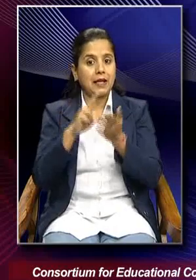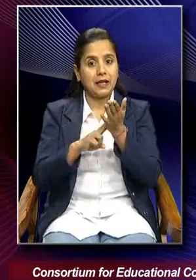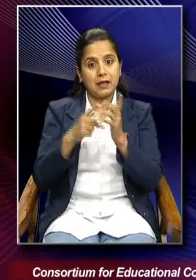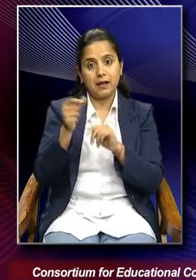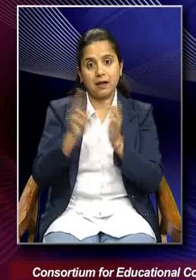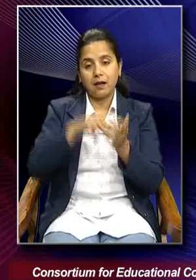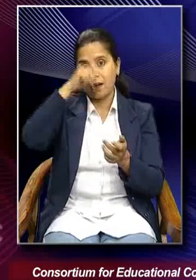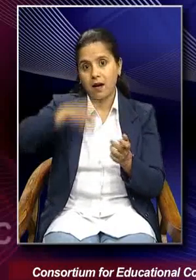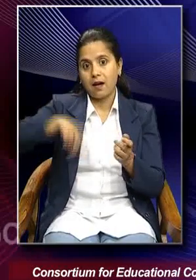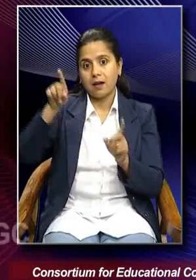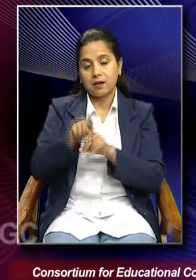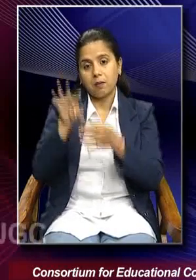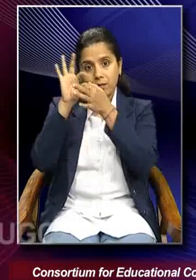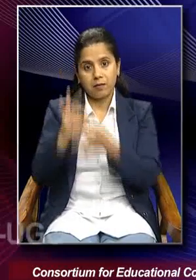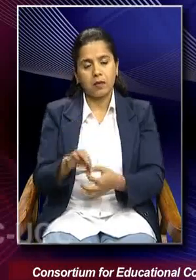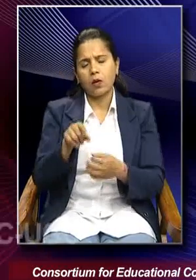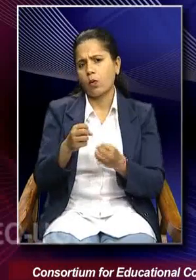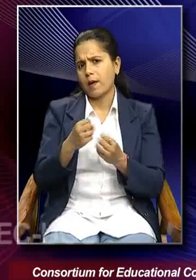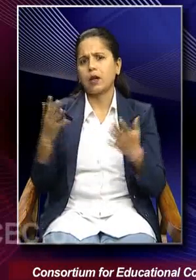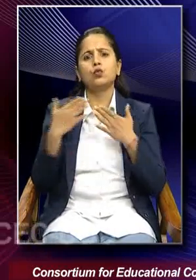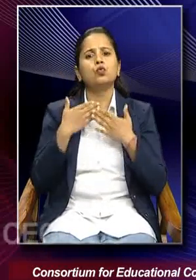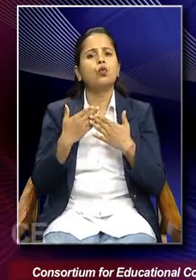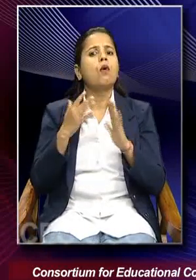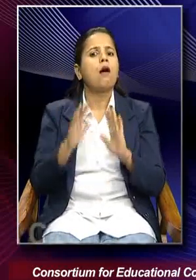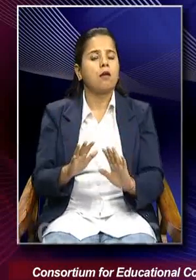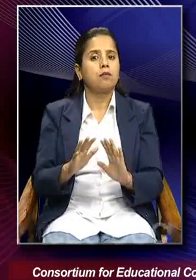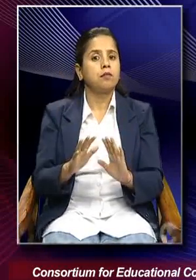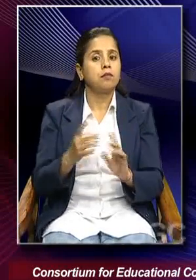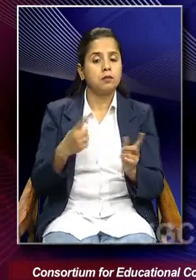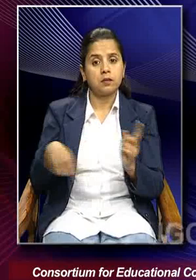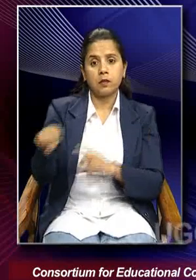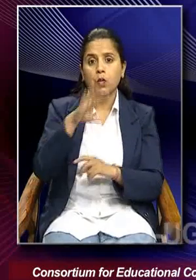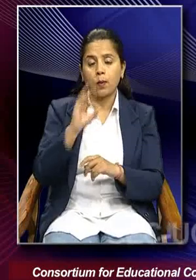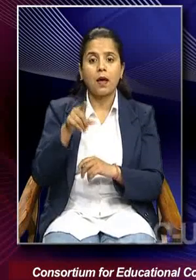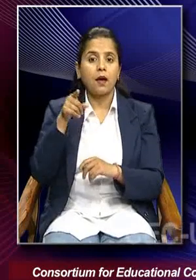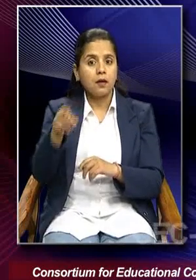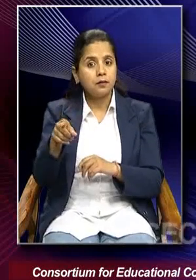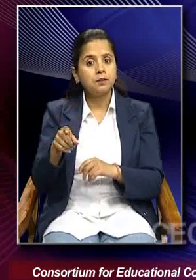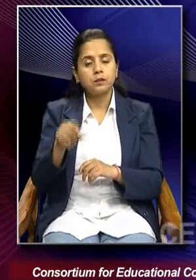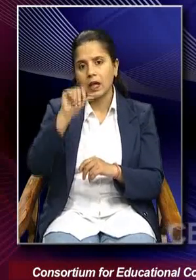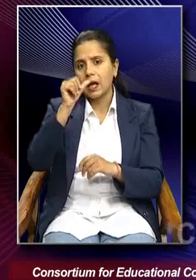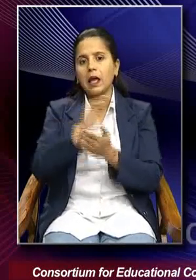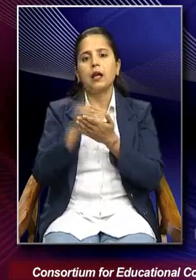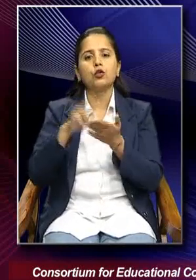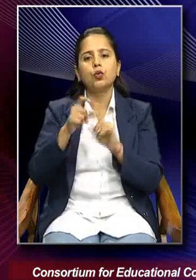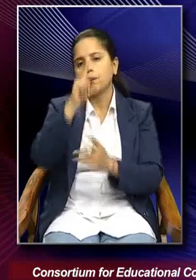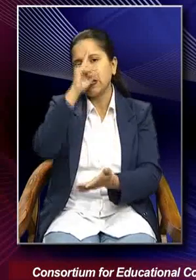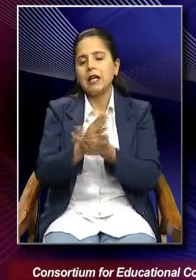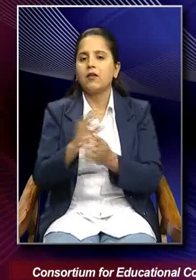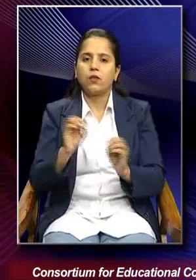philosophy, because there are various other schools which do not hold the Hindu beliefs or the